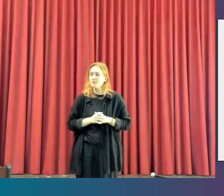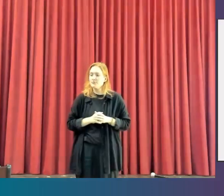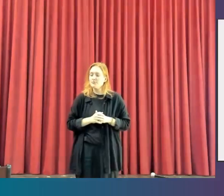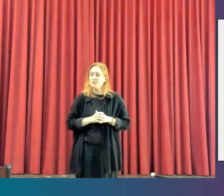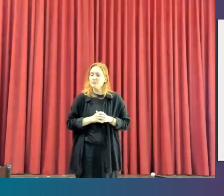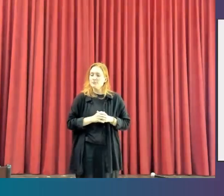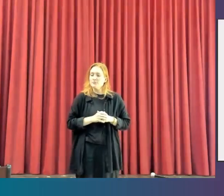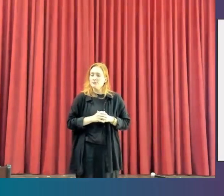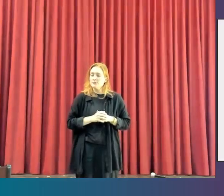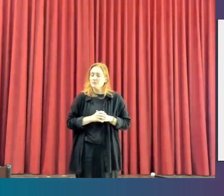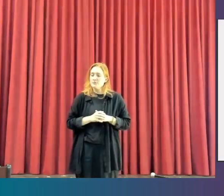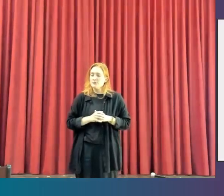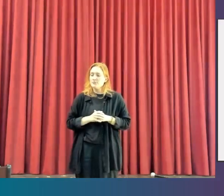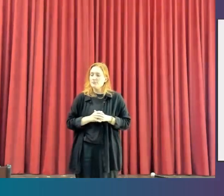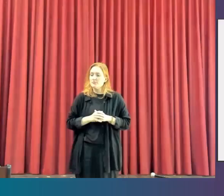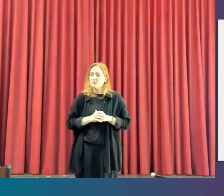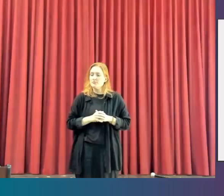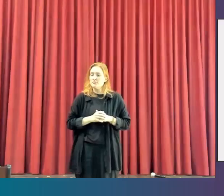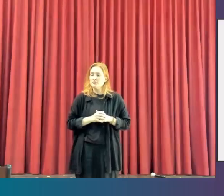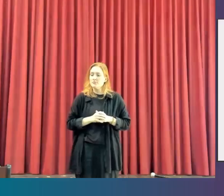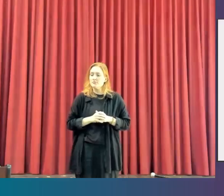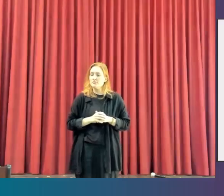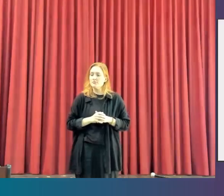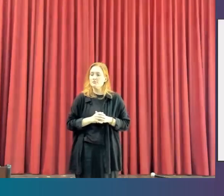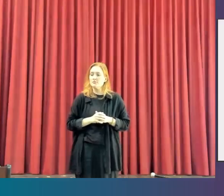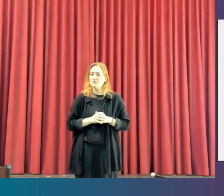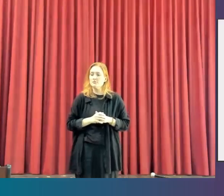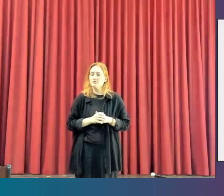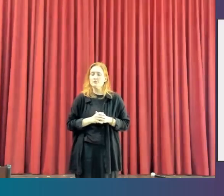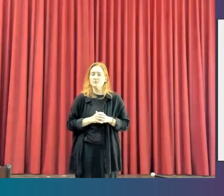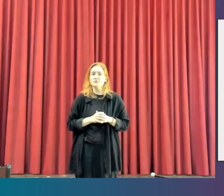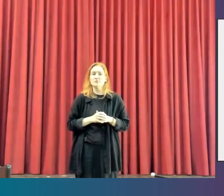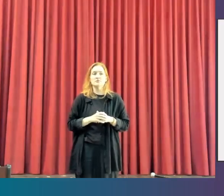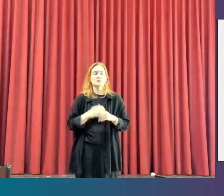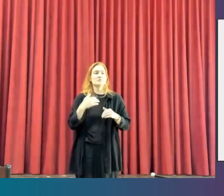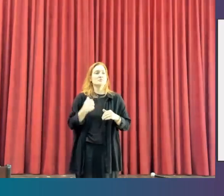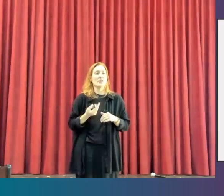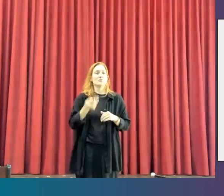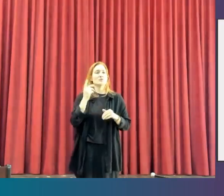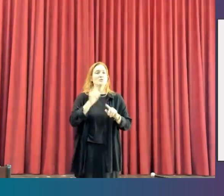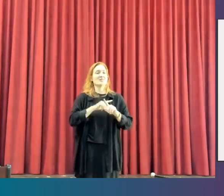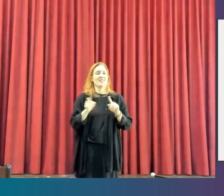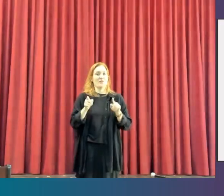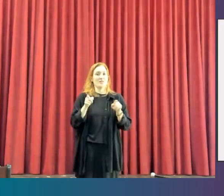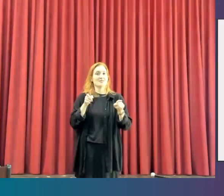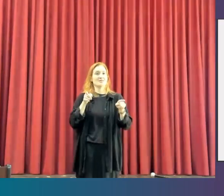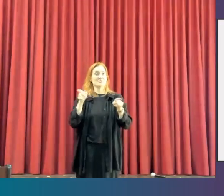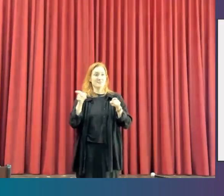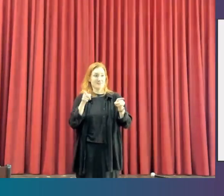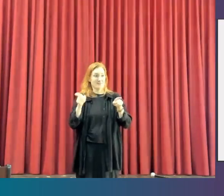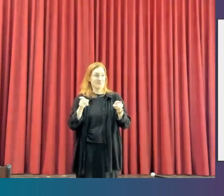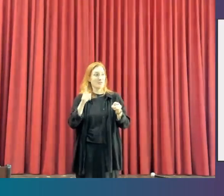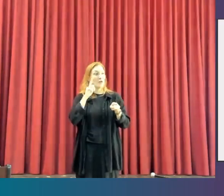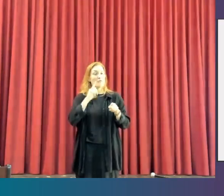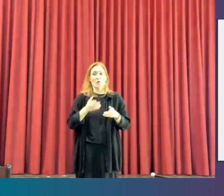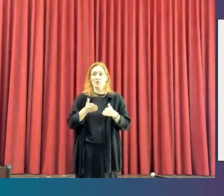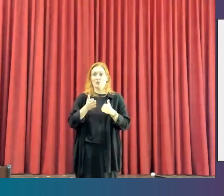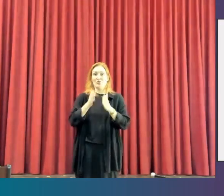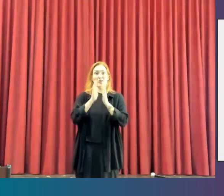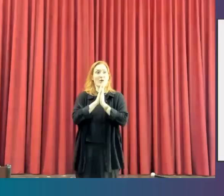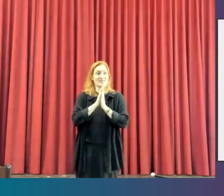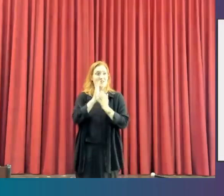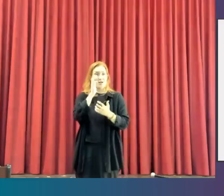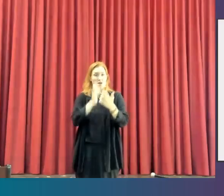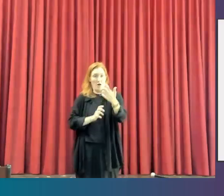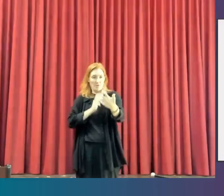And why it's important to go through the difference is because to request an accommodation or modification